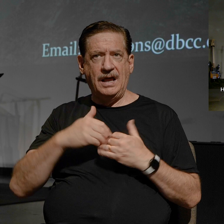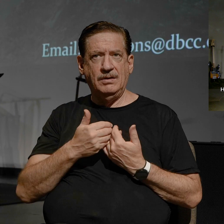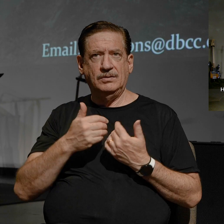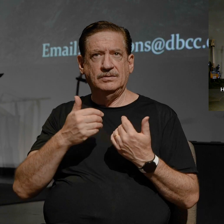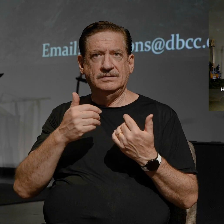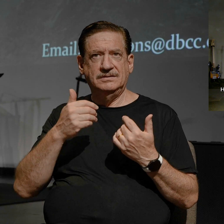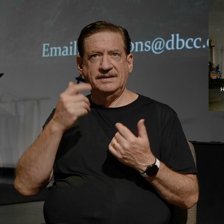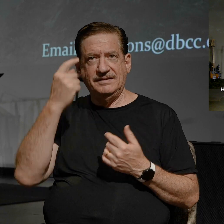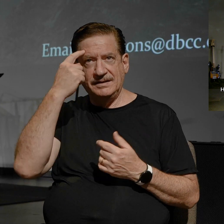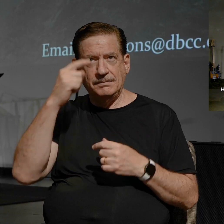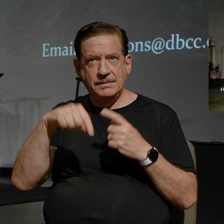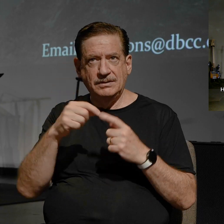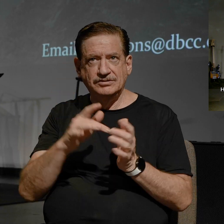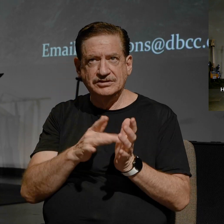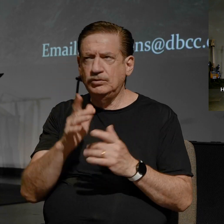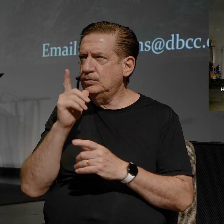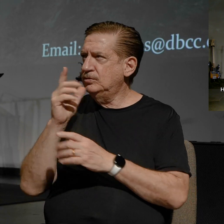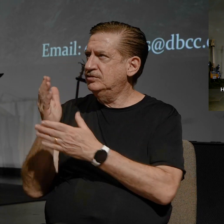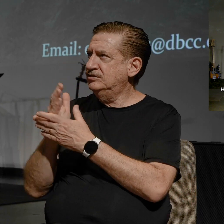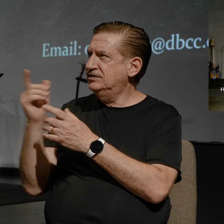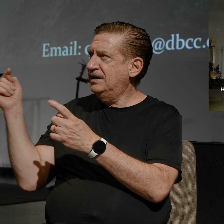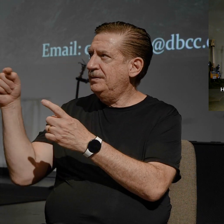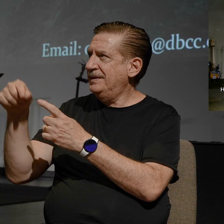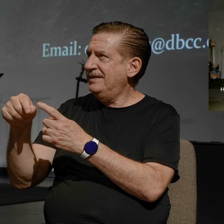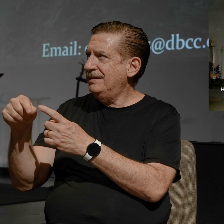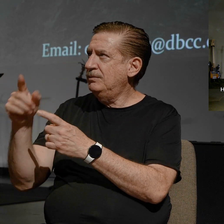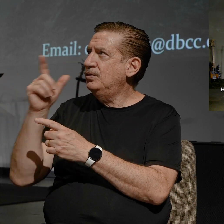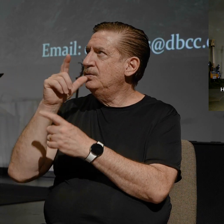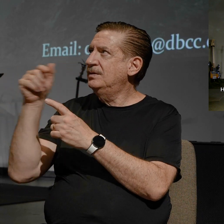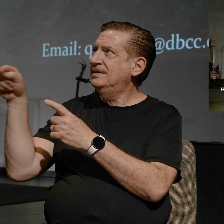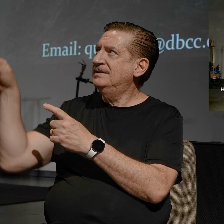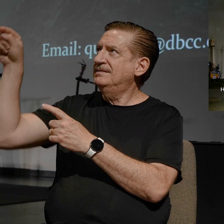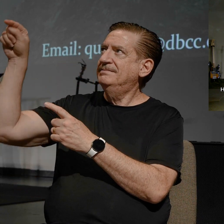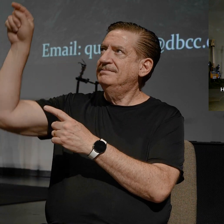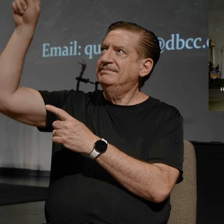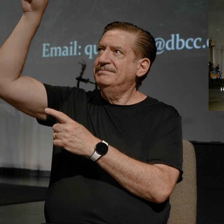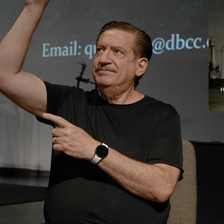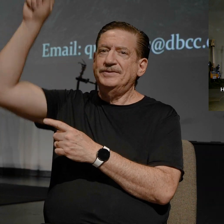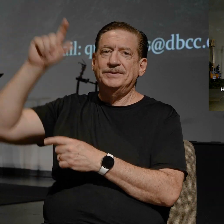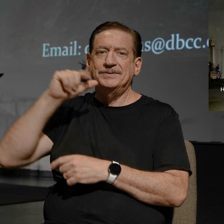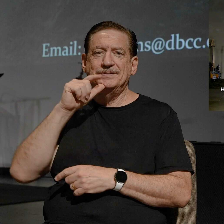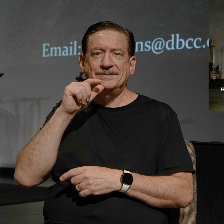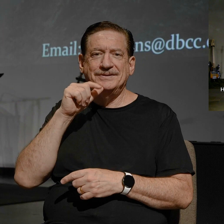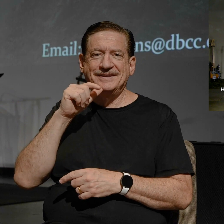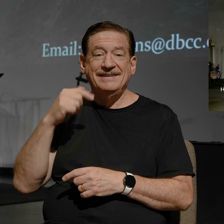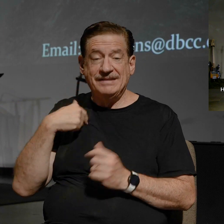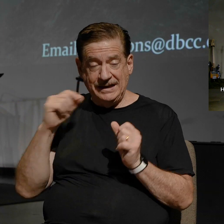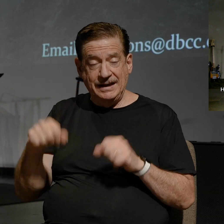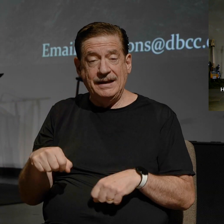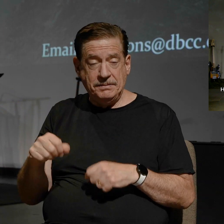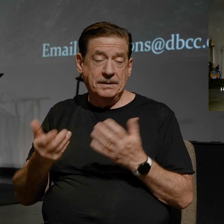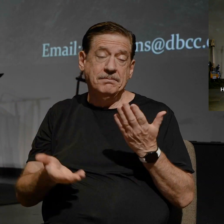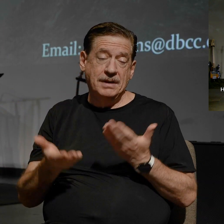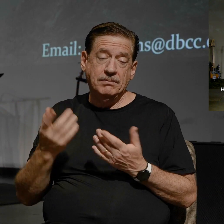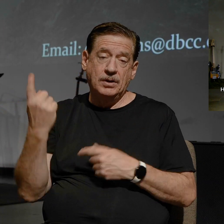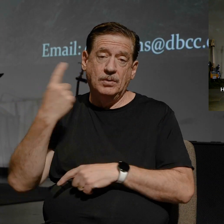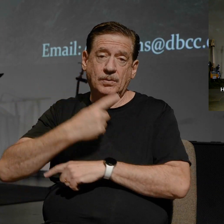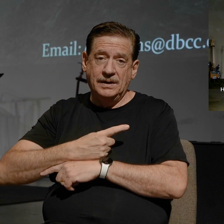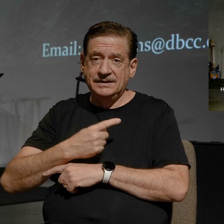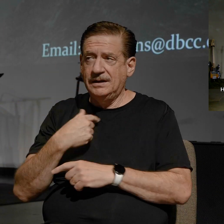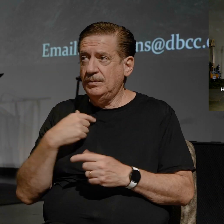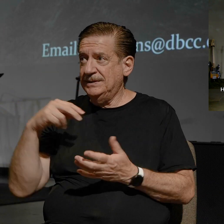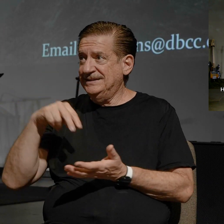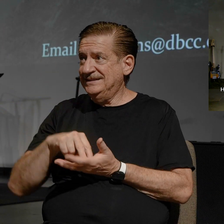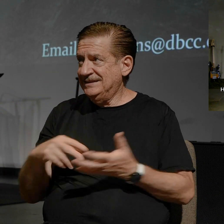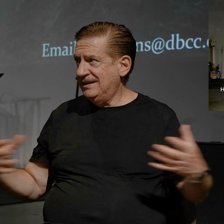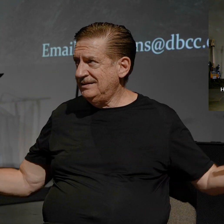them. And then who shared with those folks? And probably all of us, if we were able to do that, and maybe one day when we stand